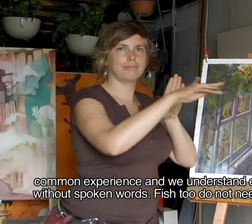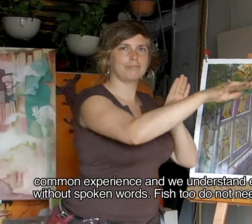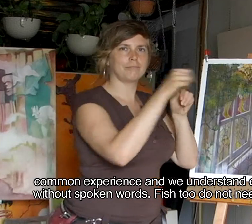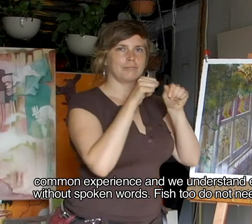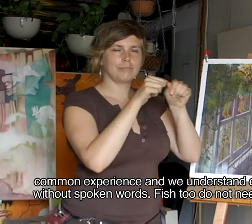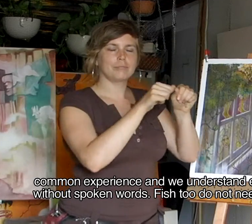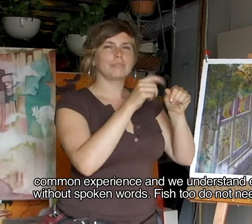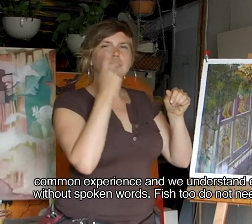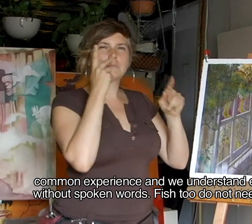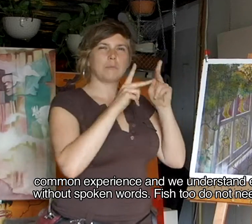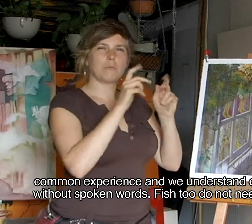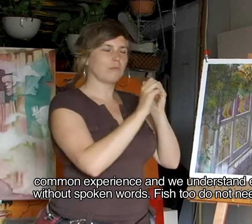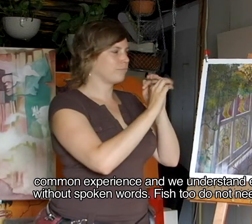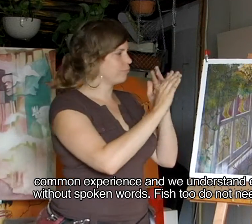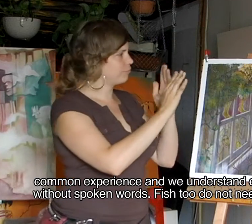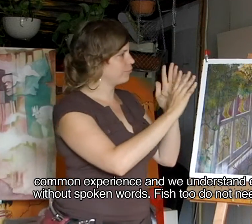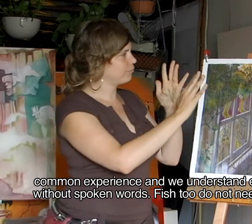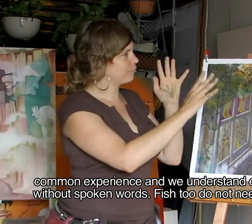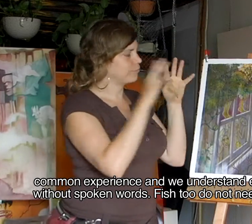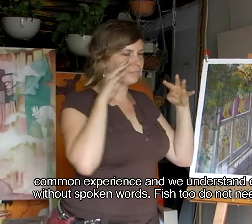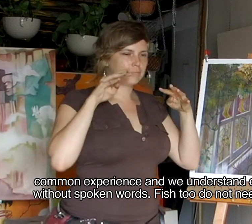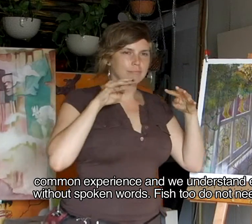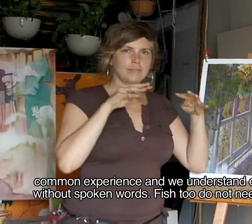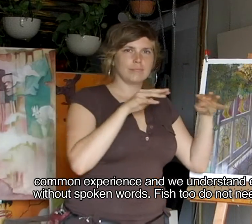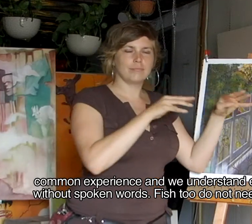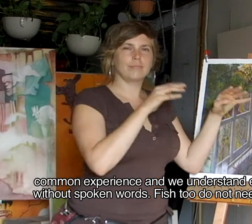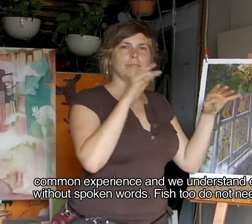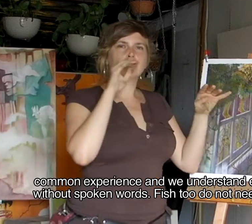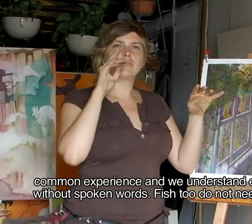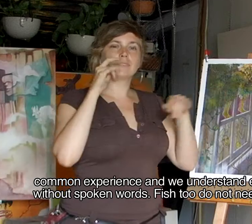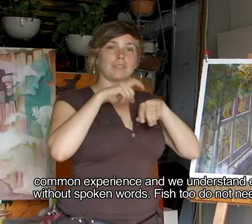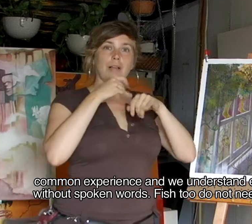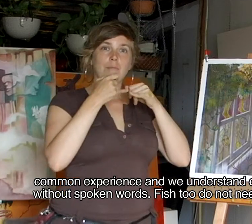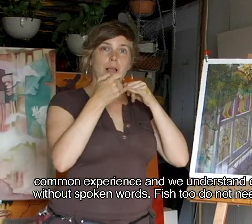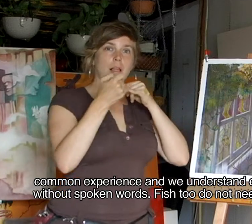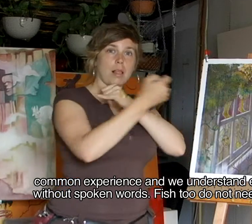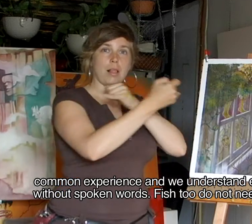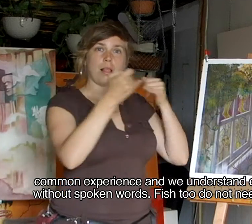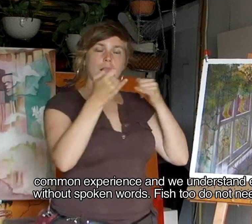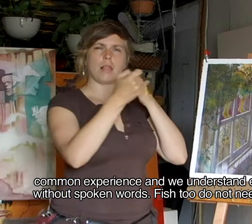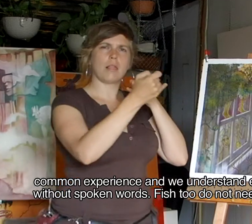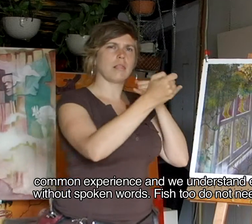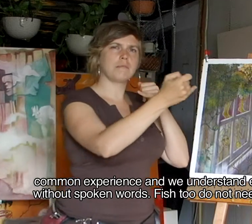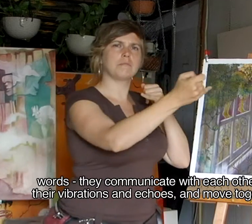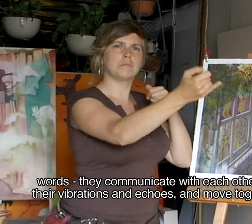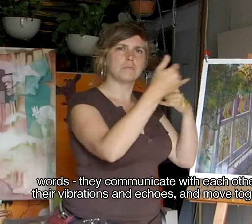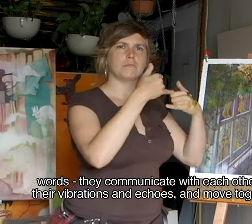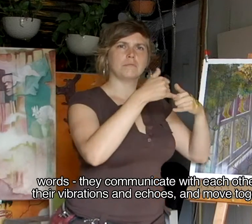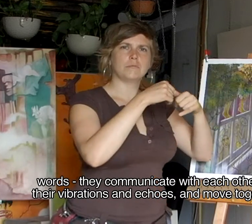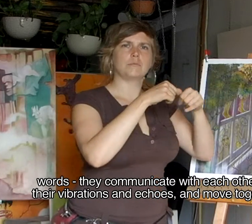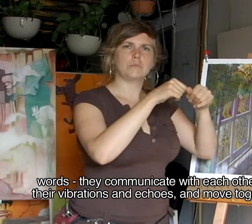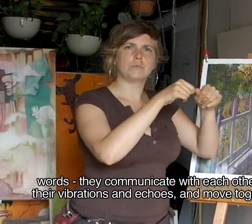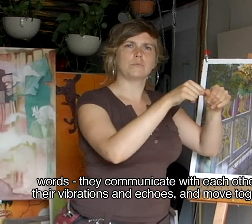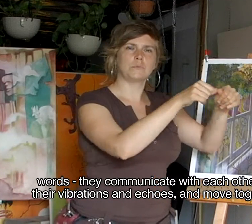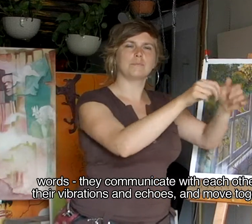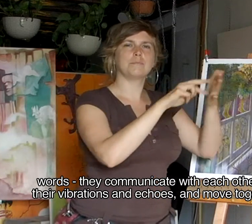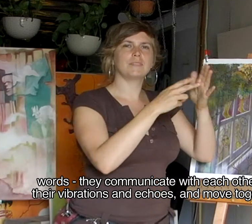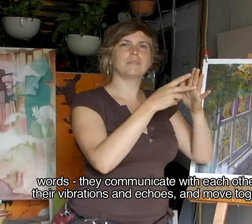also moving forward, just as the world keeps going and life continues. There are many fish